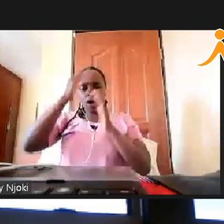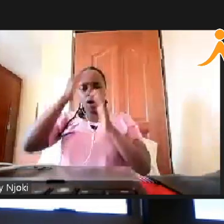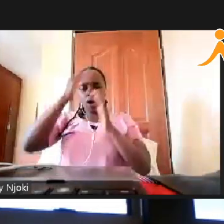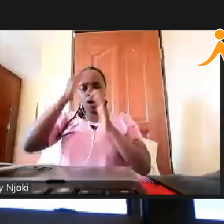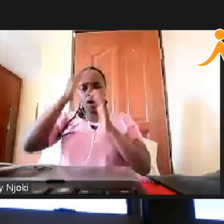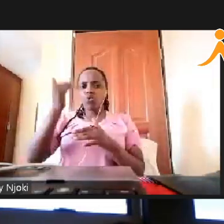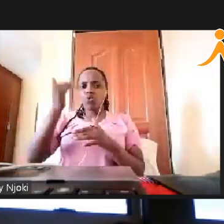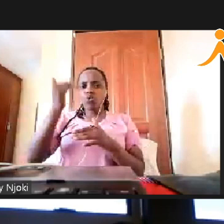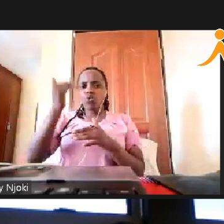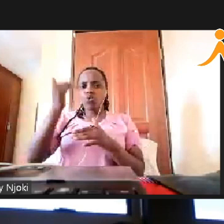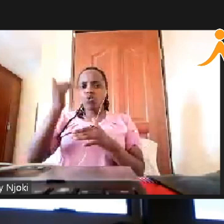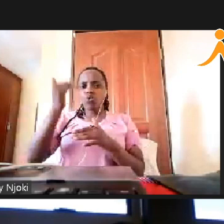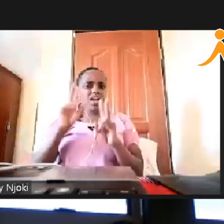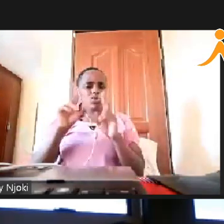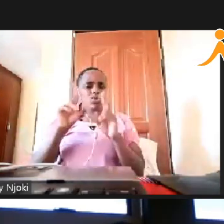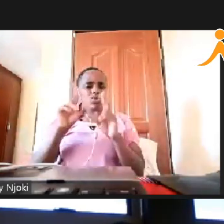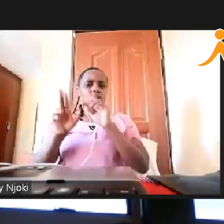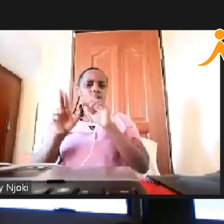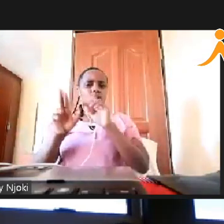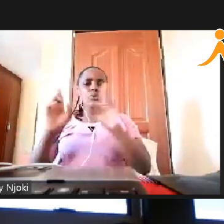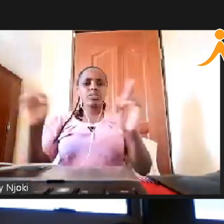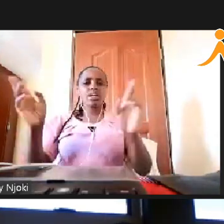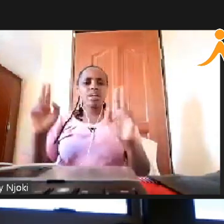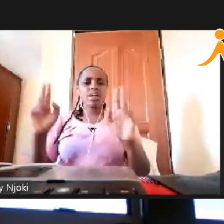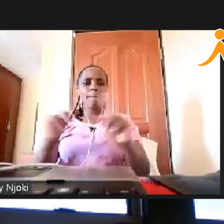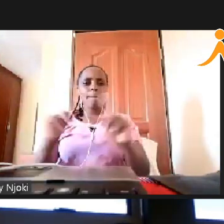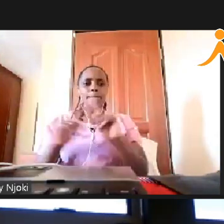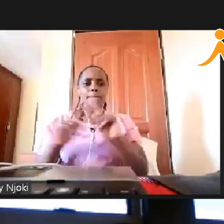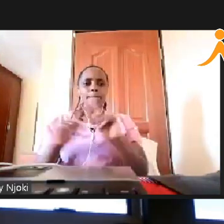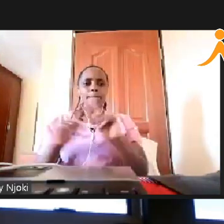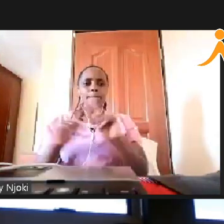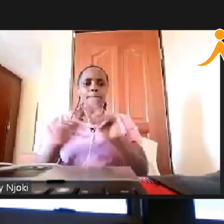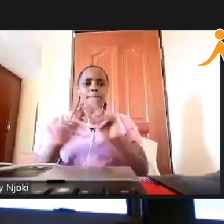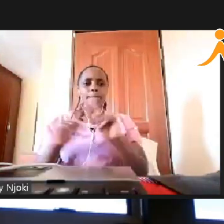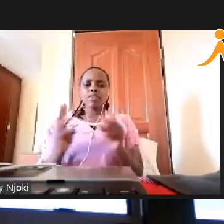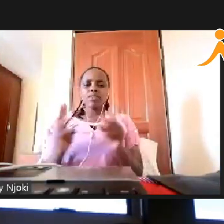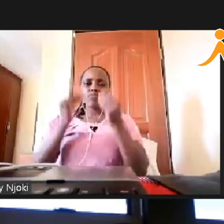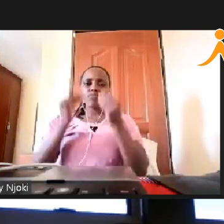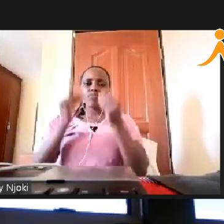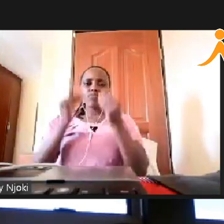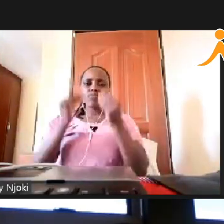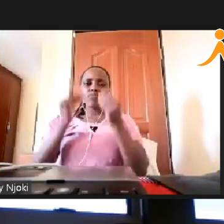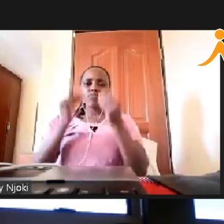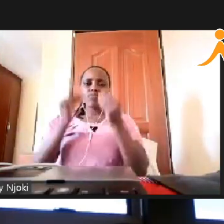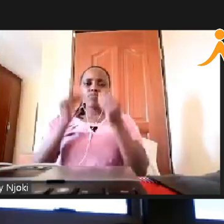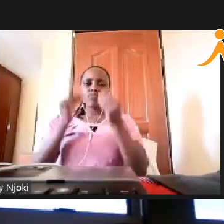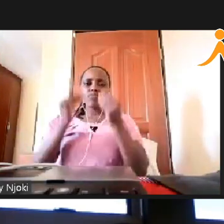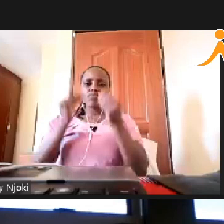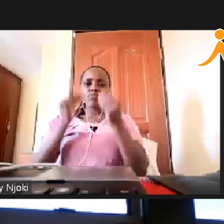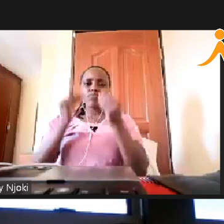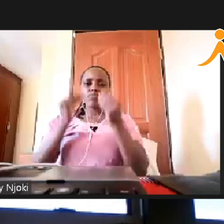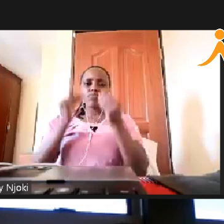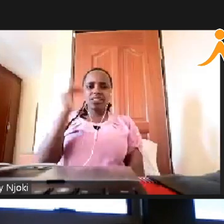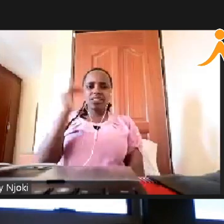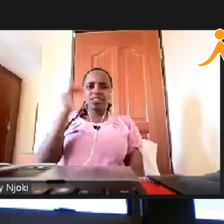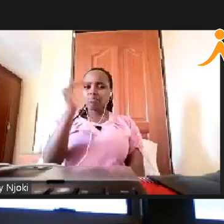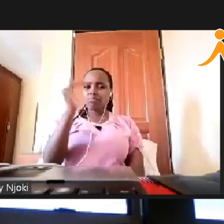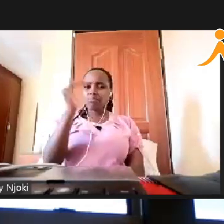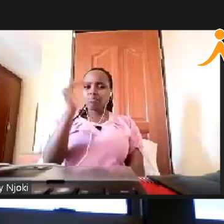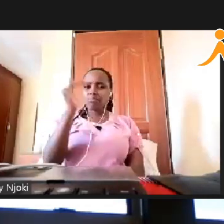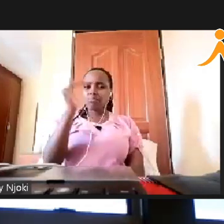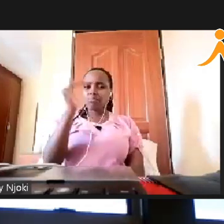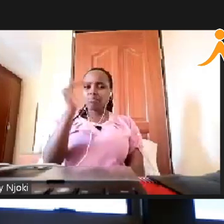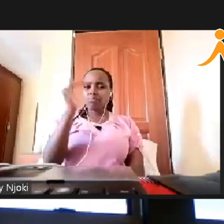this issue of the report is ready but has not been submitted for quite some time in many countries, in Zimbabwe,